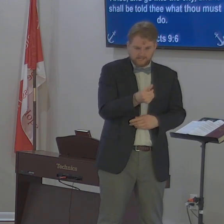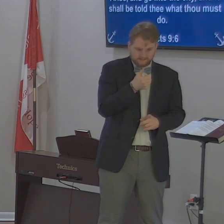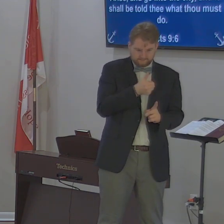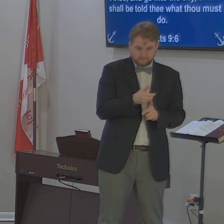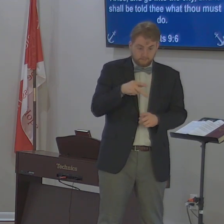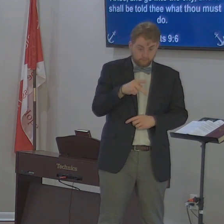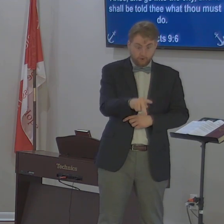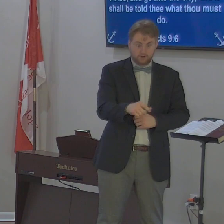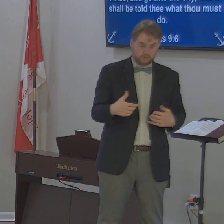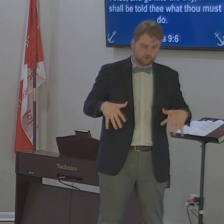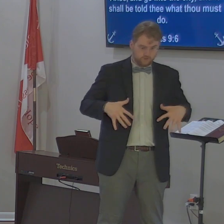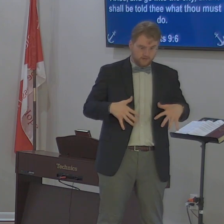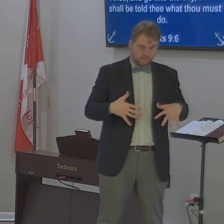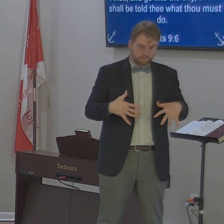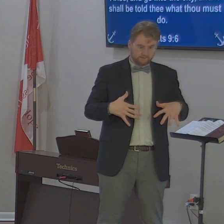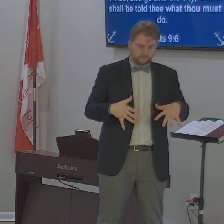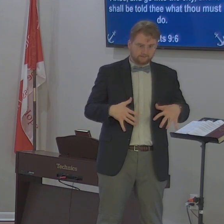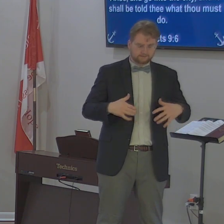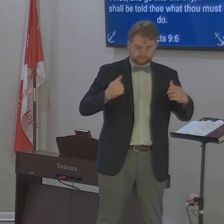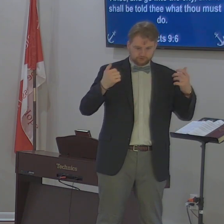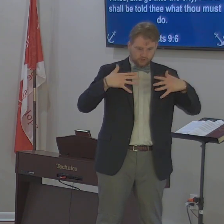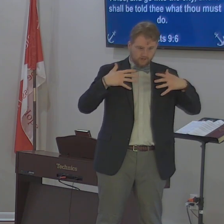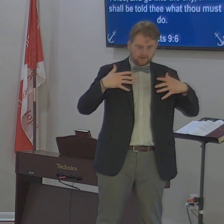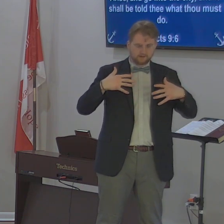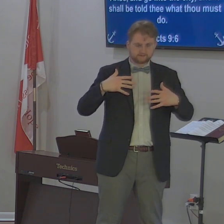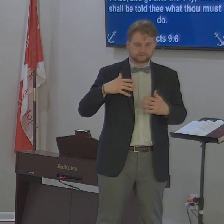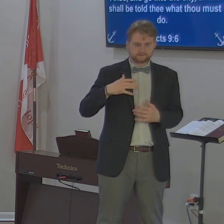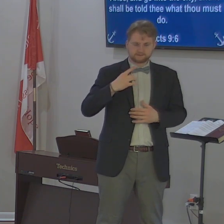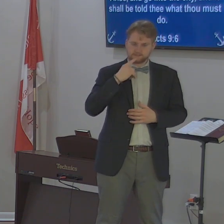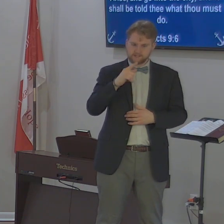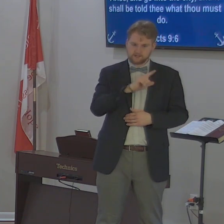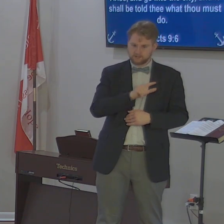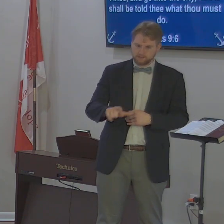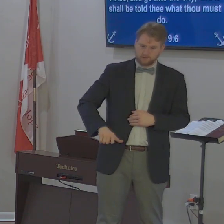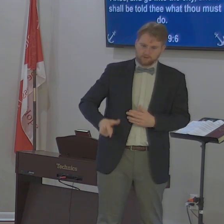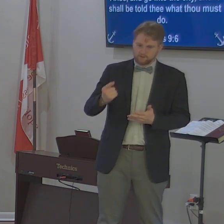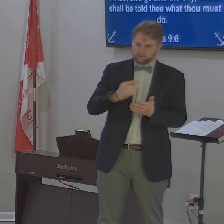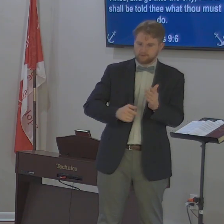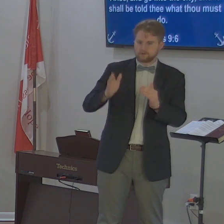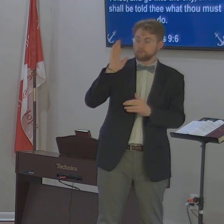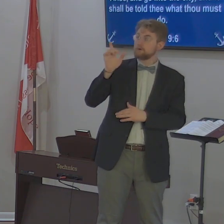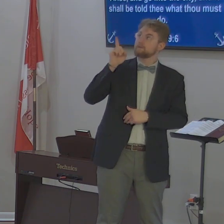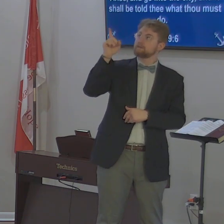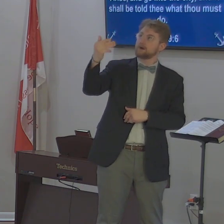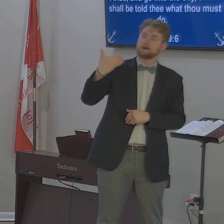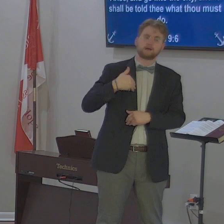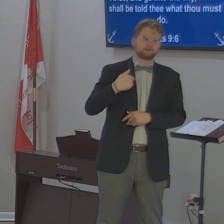Paul, and astonished said, Lord, what wilt thou have me to do?